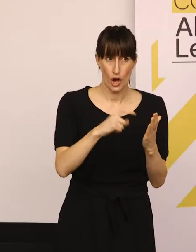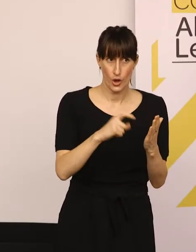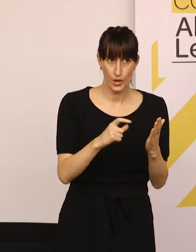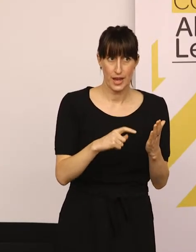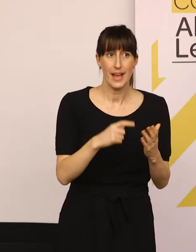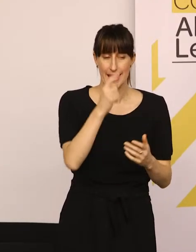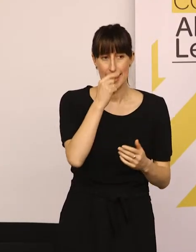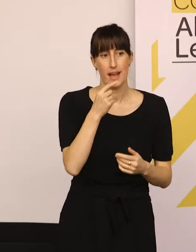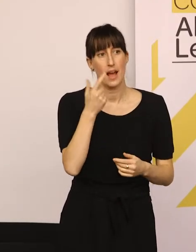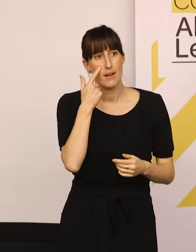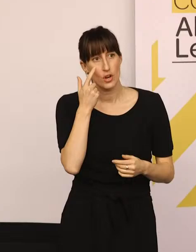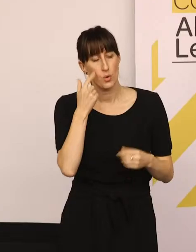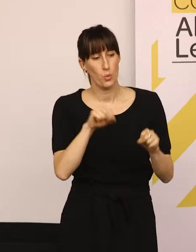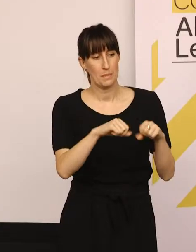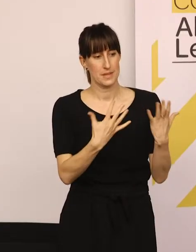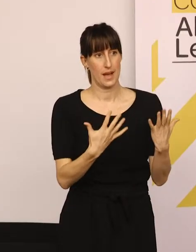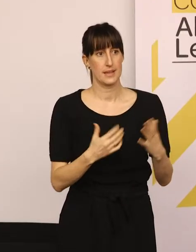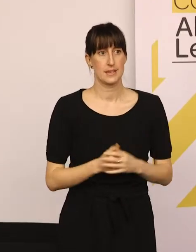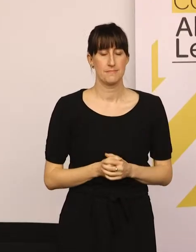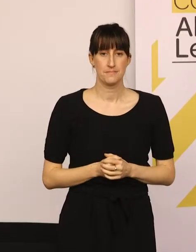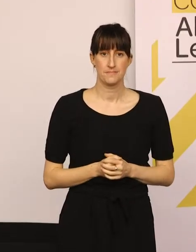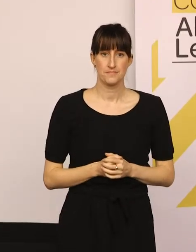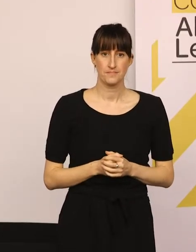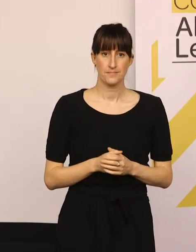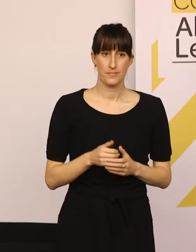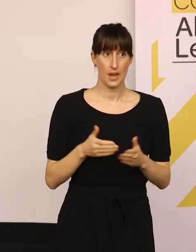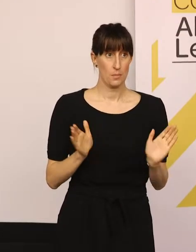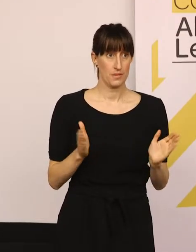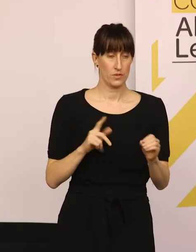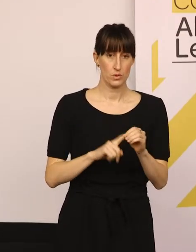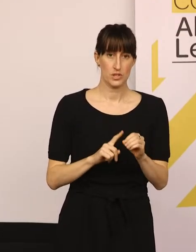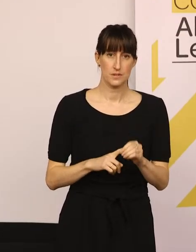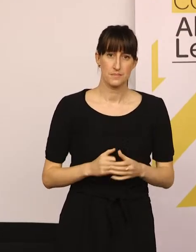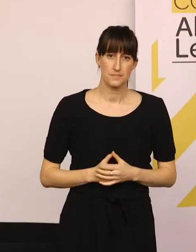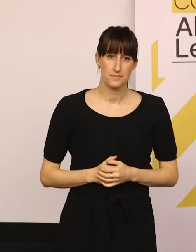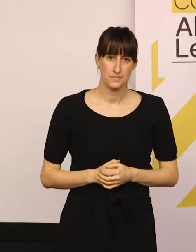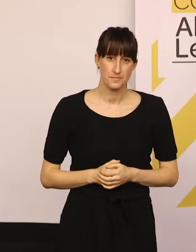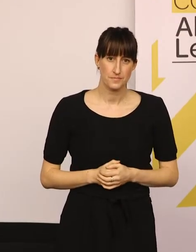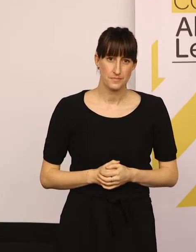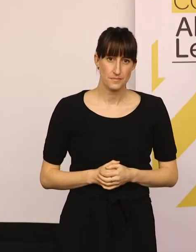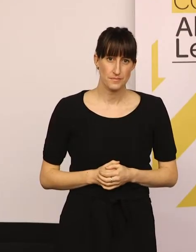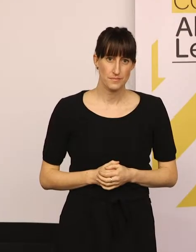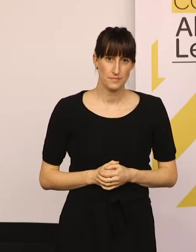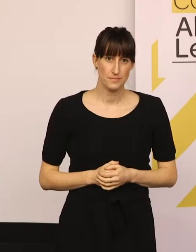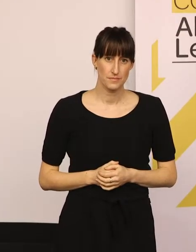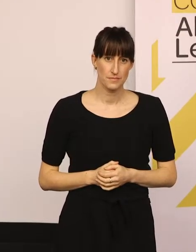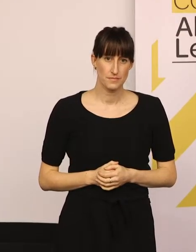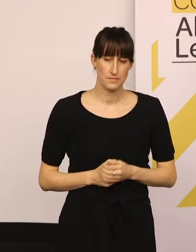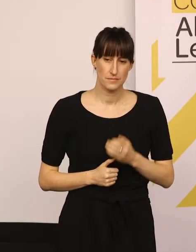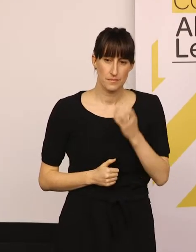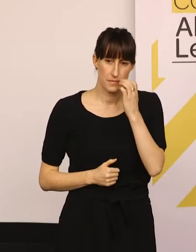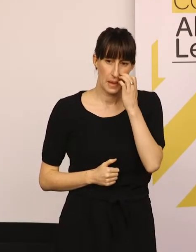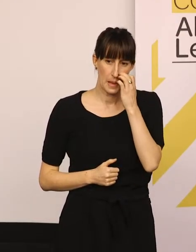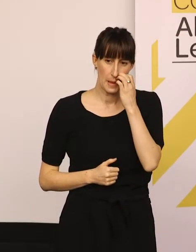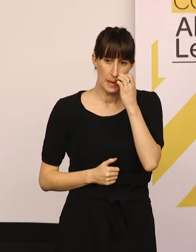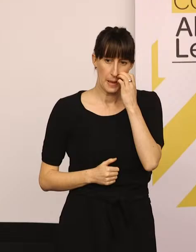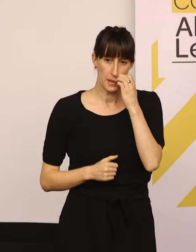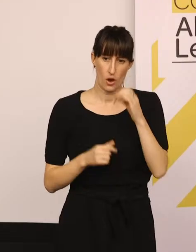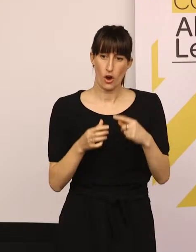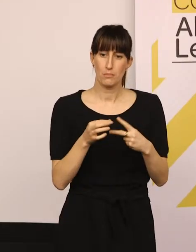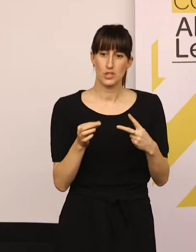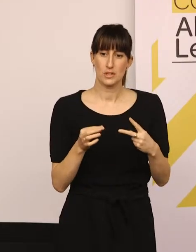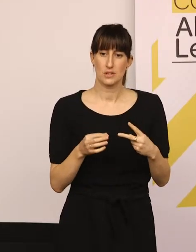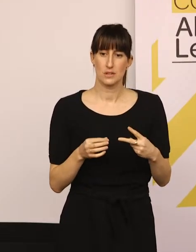take questions. How long have you been thinking about not allowing this exemption? Is it something that was discussed before and then